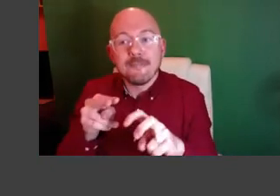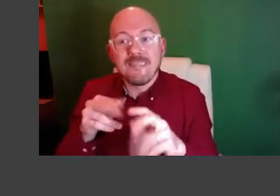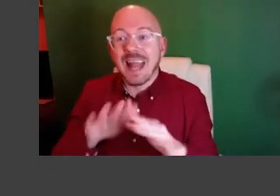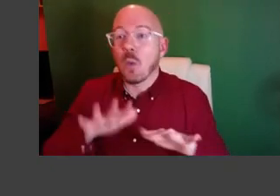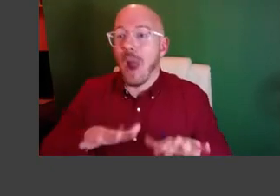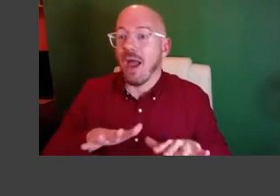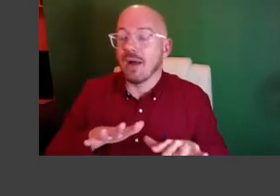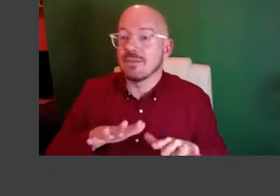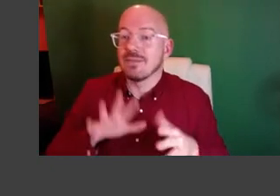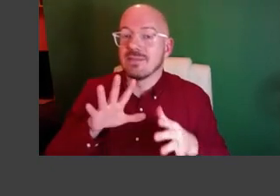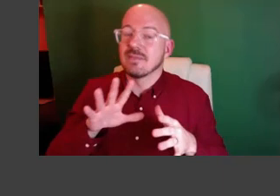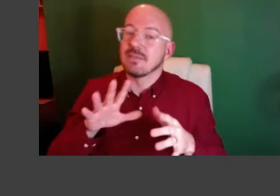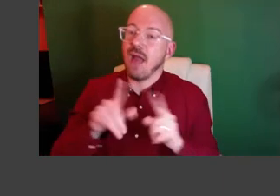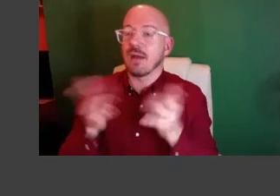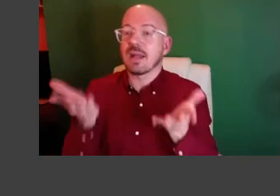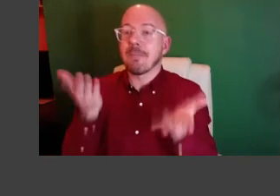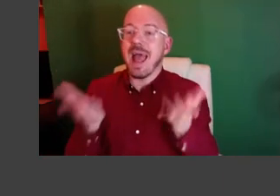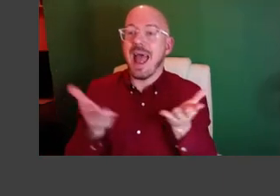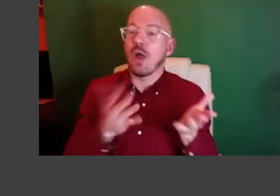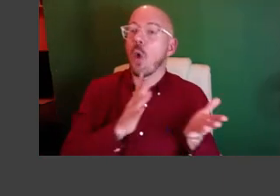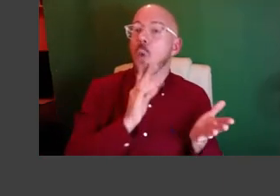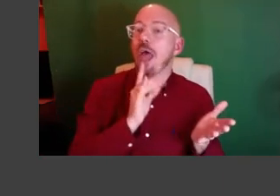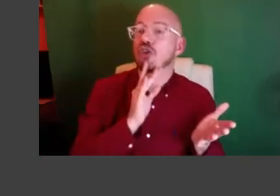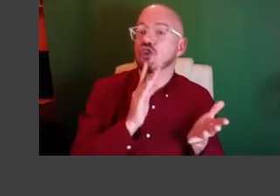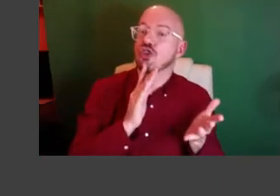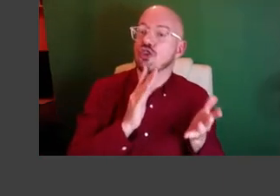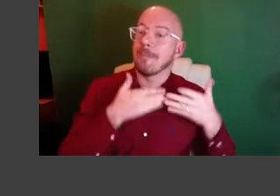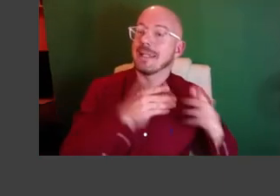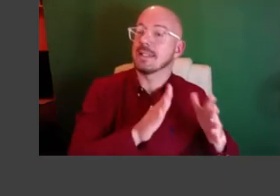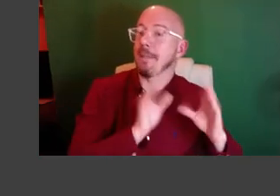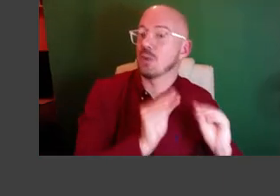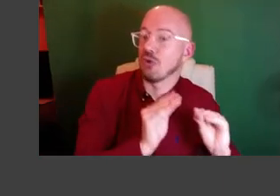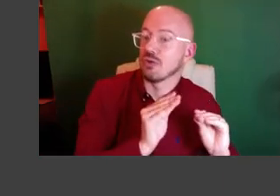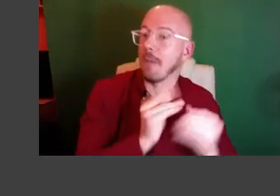any BSL courses at any level in Wales.